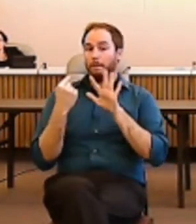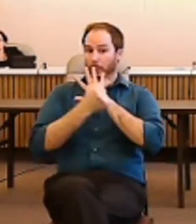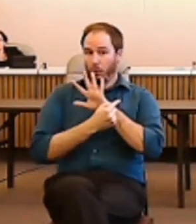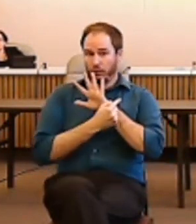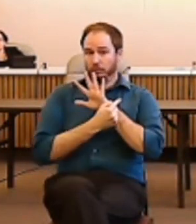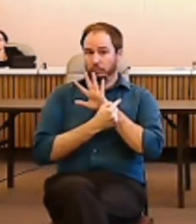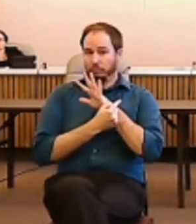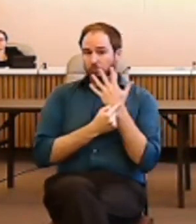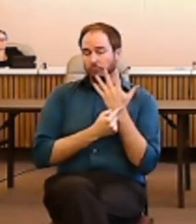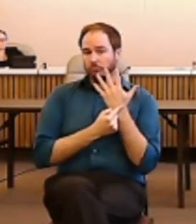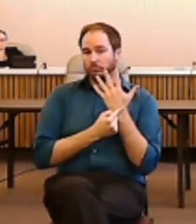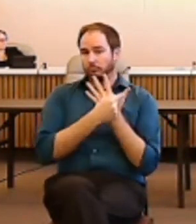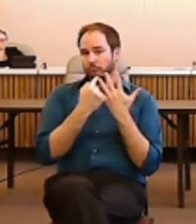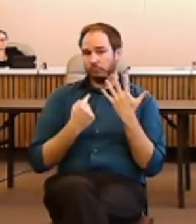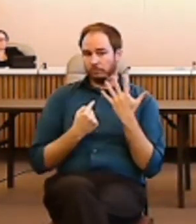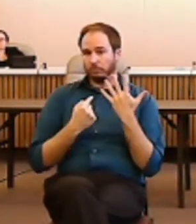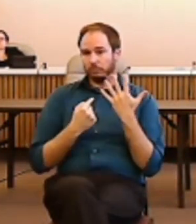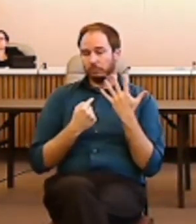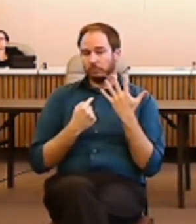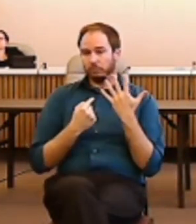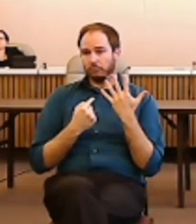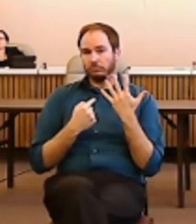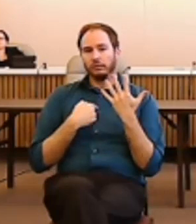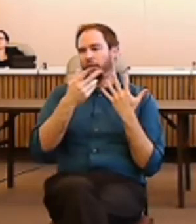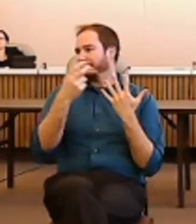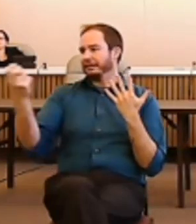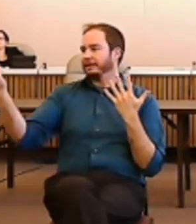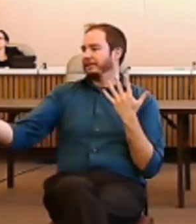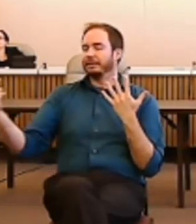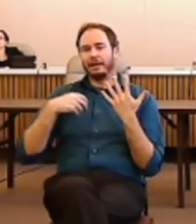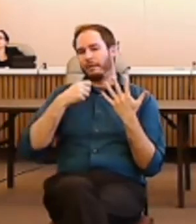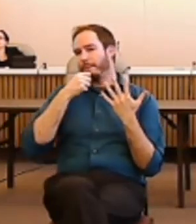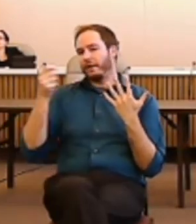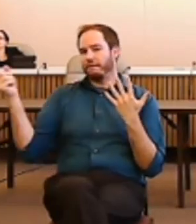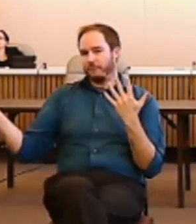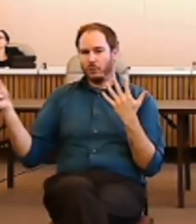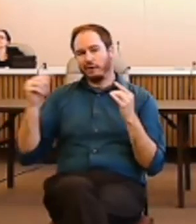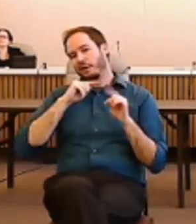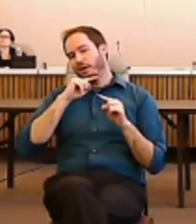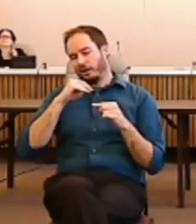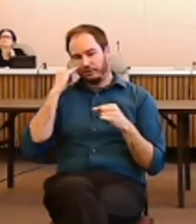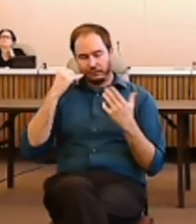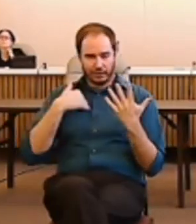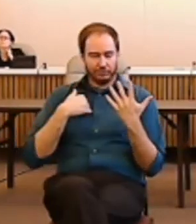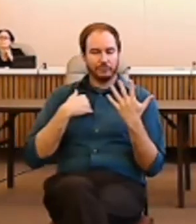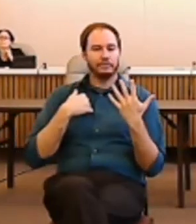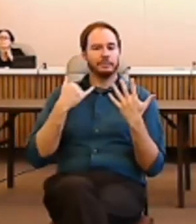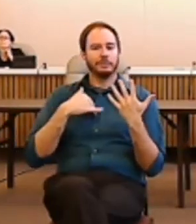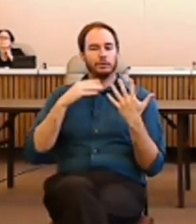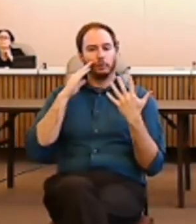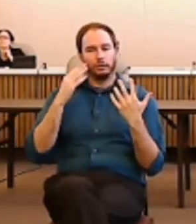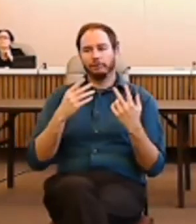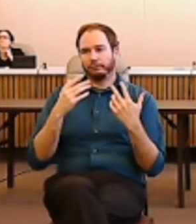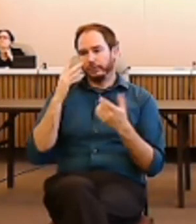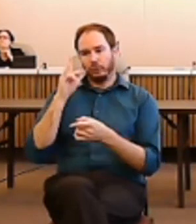the public? I will now open it to public. What you might want to do is sit at that table where there's the microphones. That way you can answer any questions that people might have. Kevin,